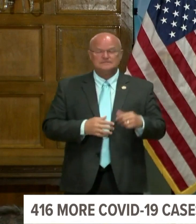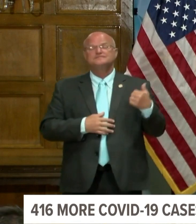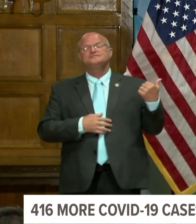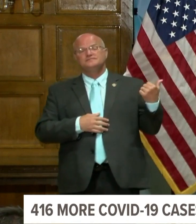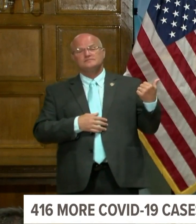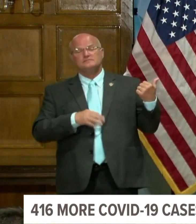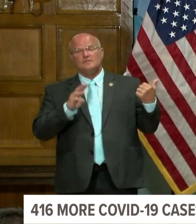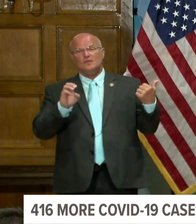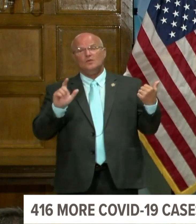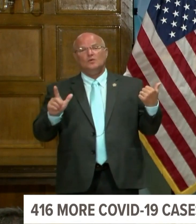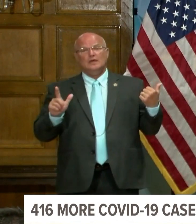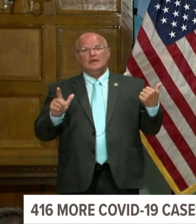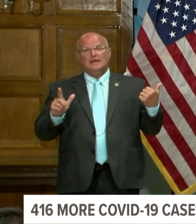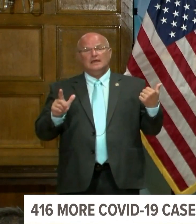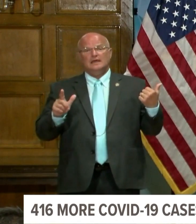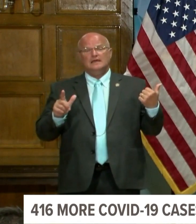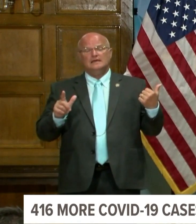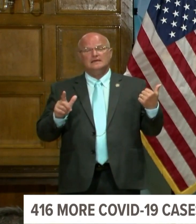Well,